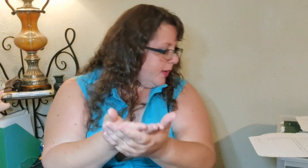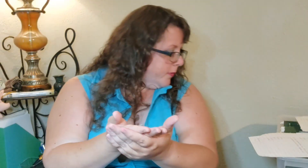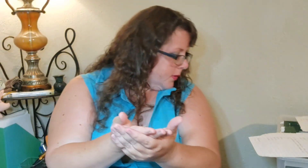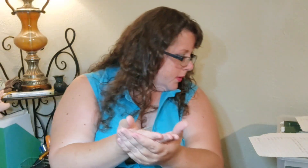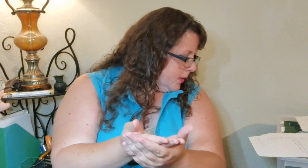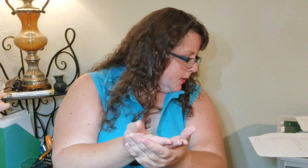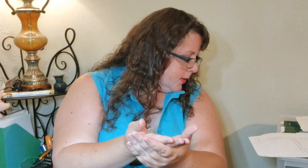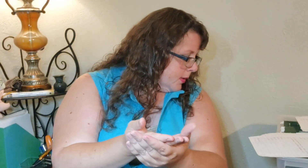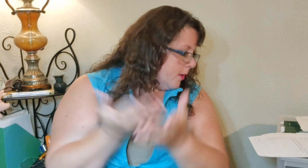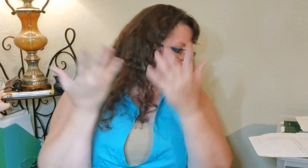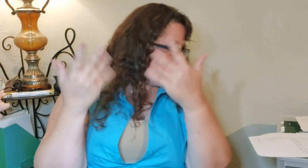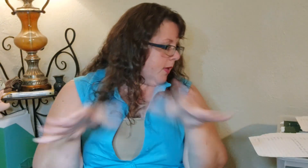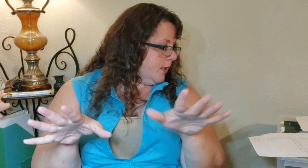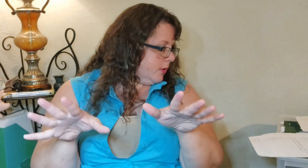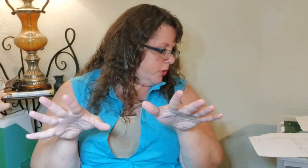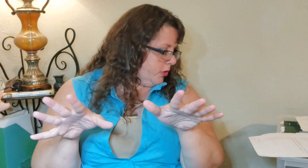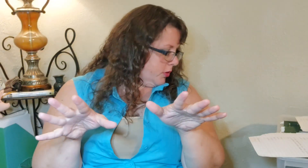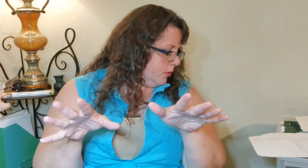arrived. Finished.